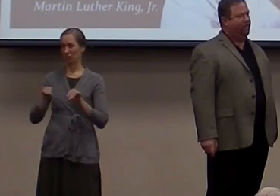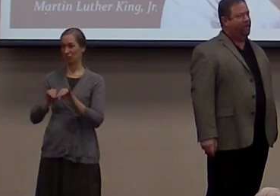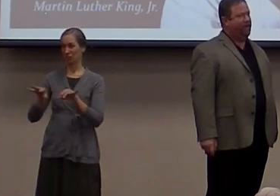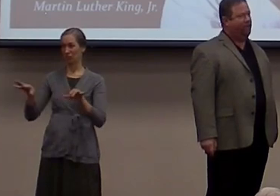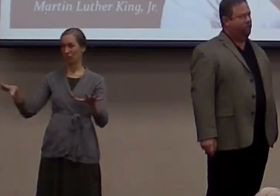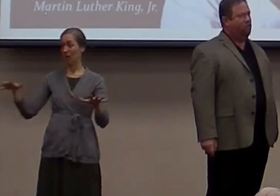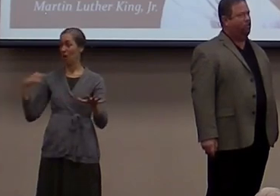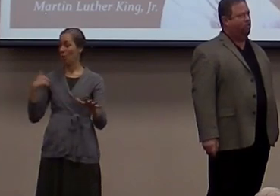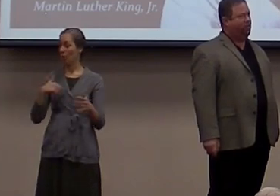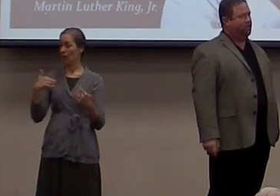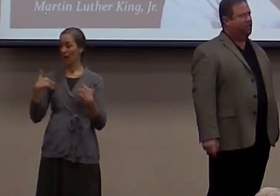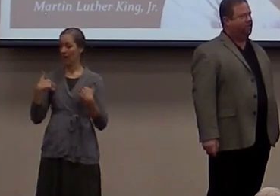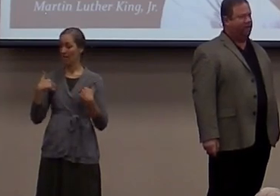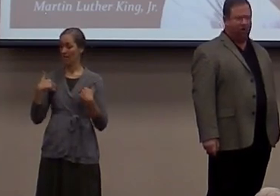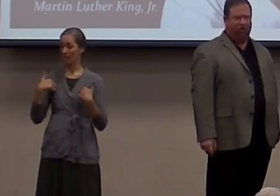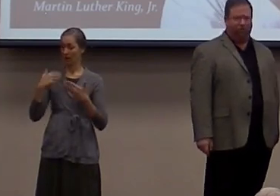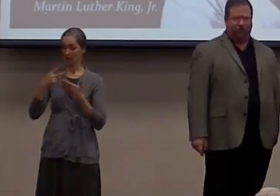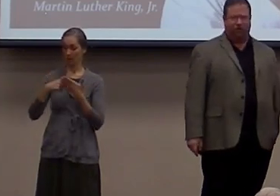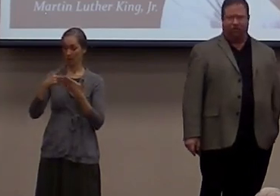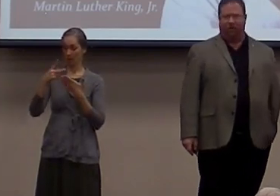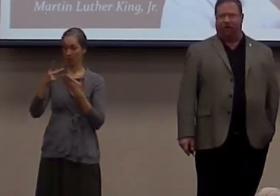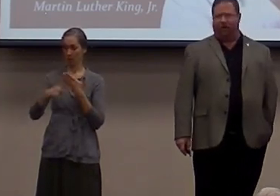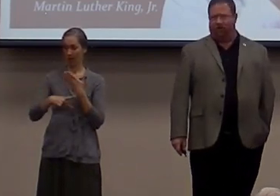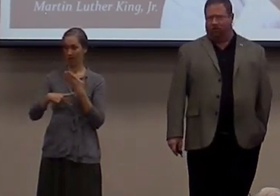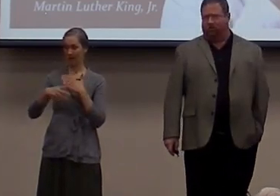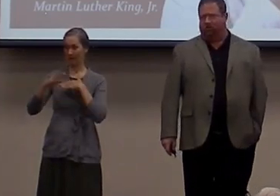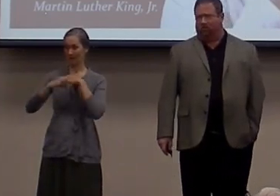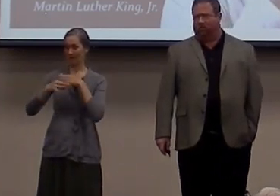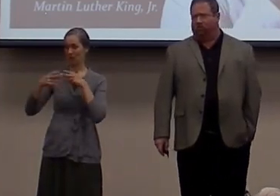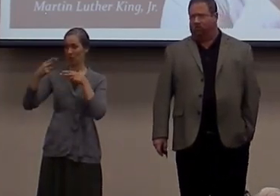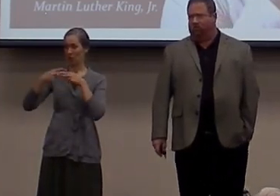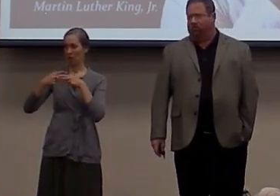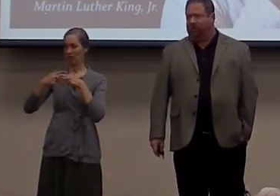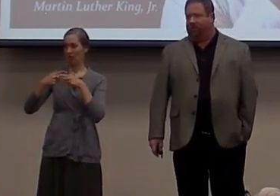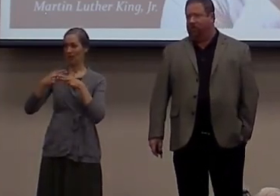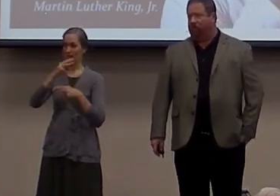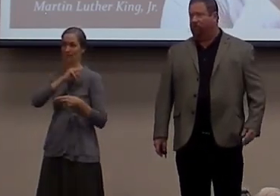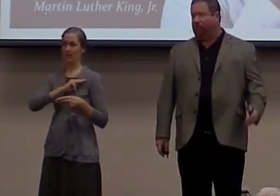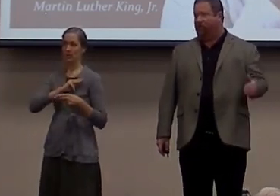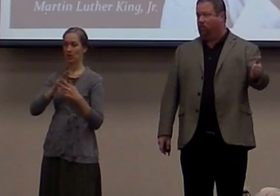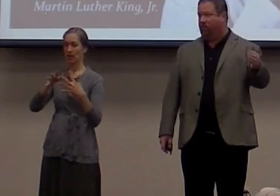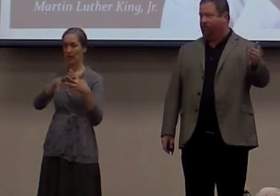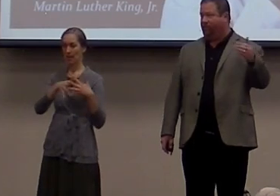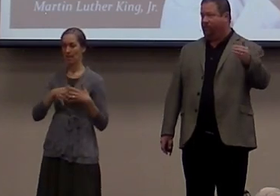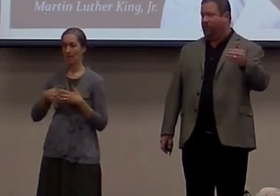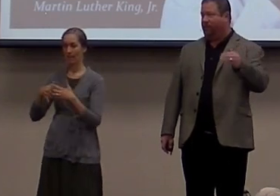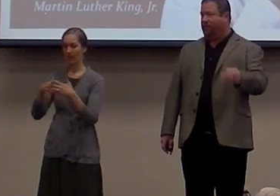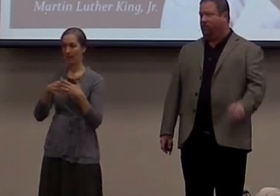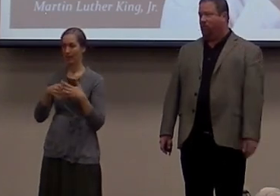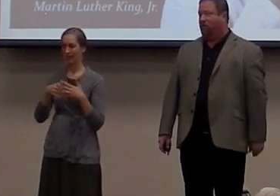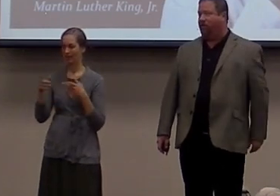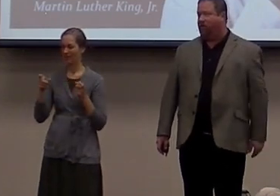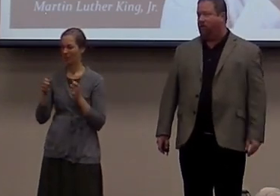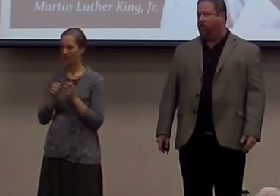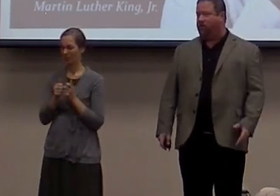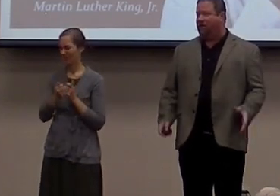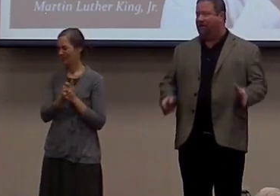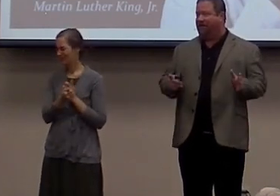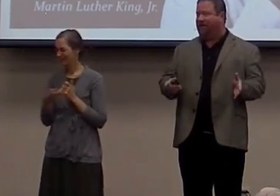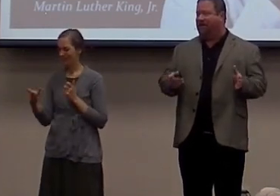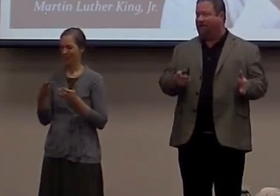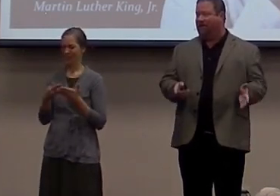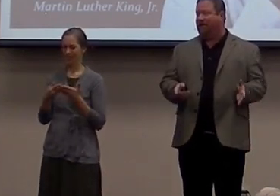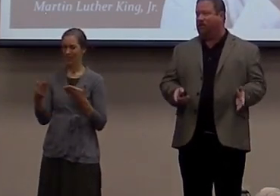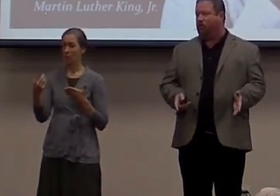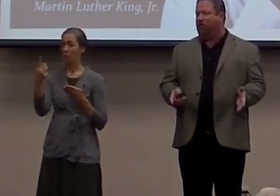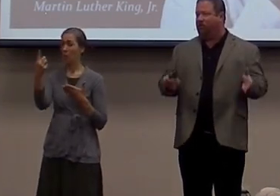We have a program at Sunset called Mission America. It deals with several different things, and one of those